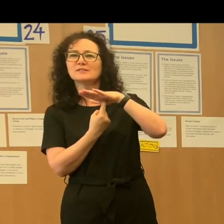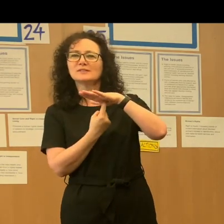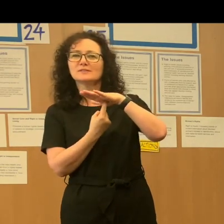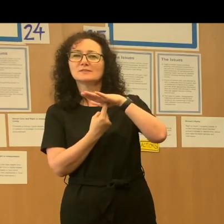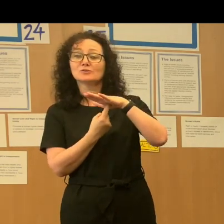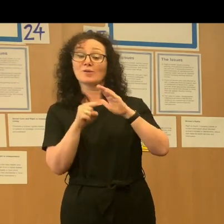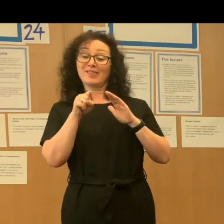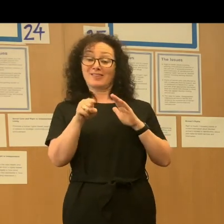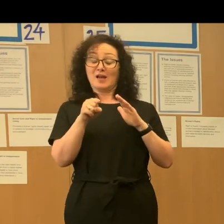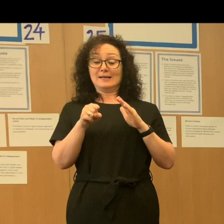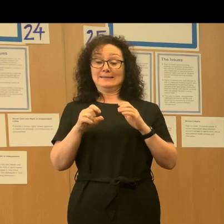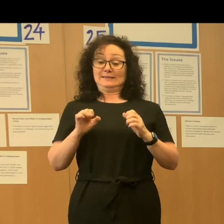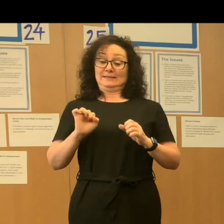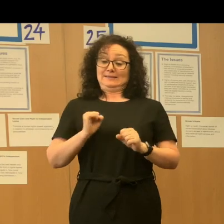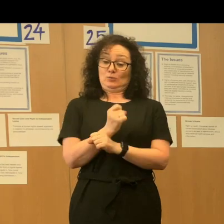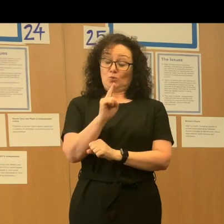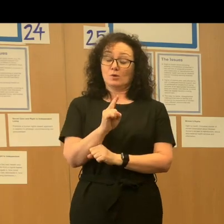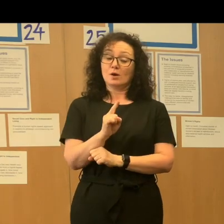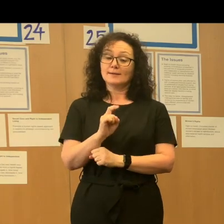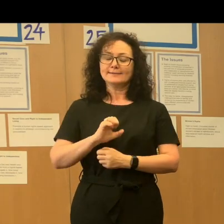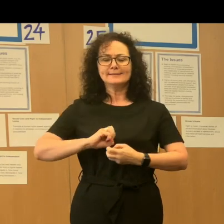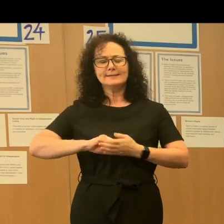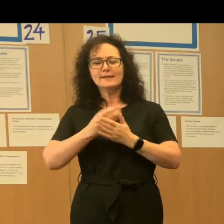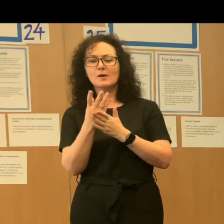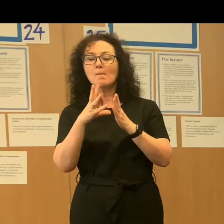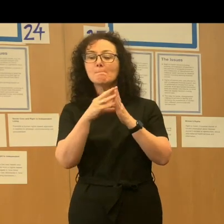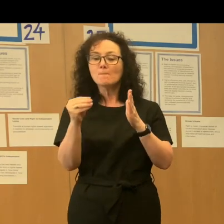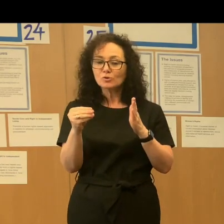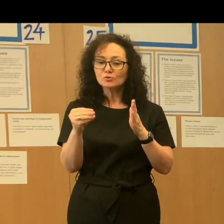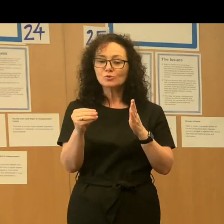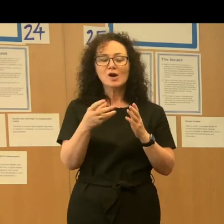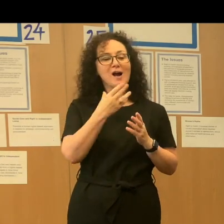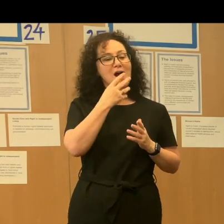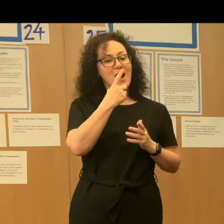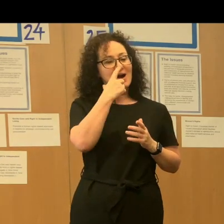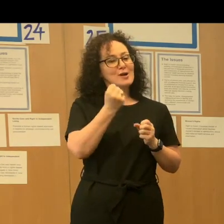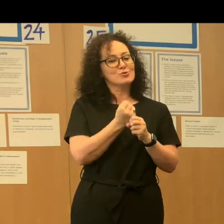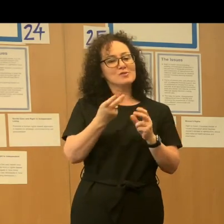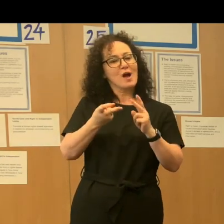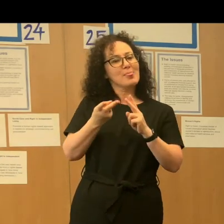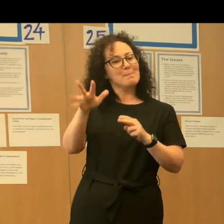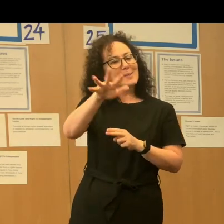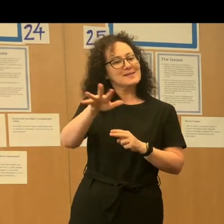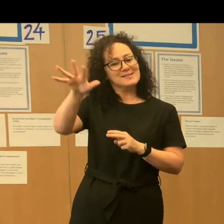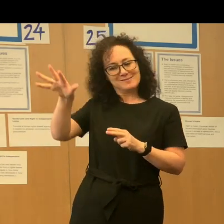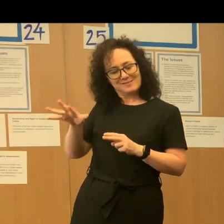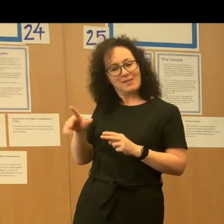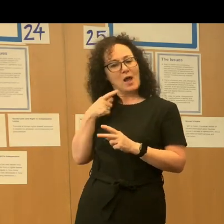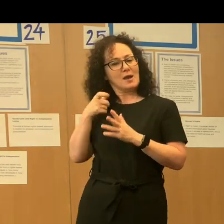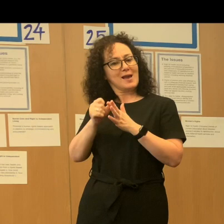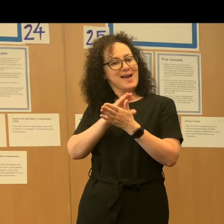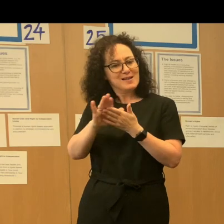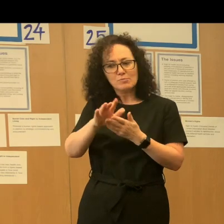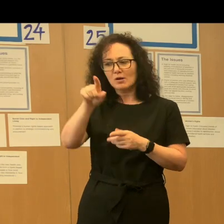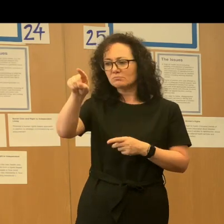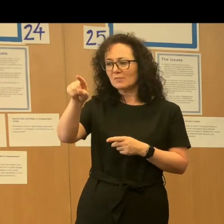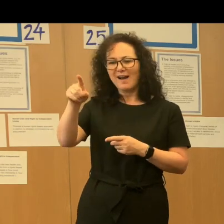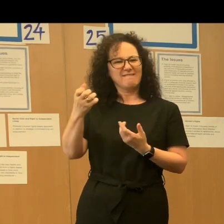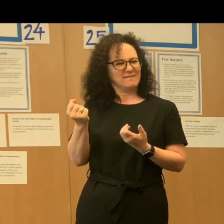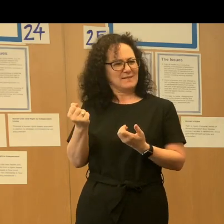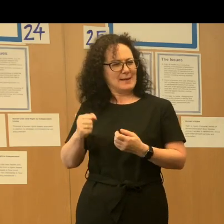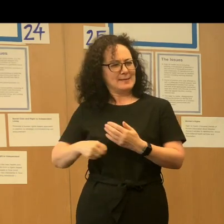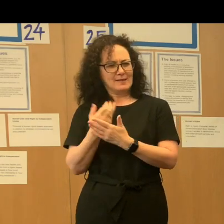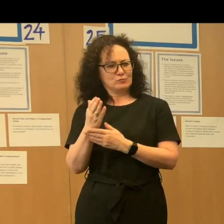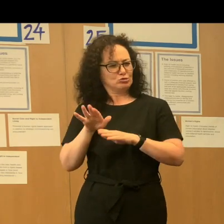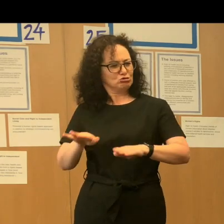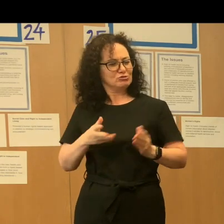for doing that. That model was then used in another area in Edinburgh to develop an approach to children's services, and some of what we learned